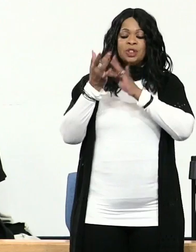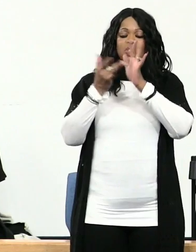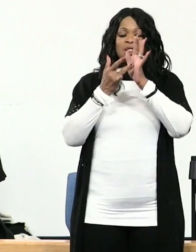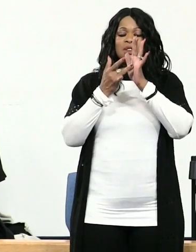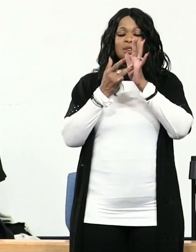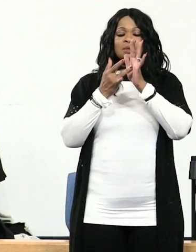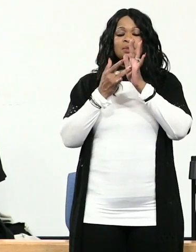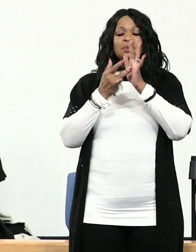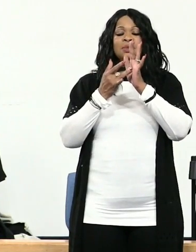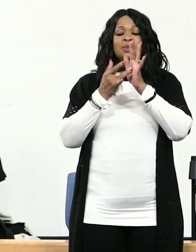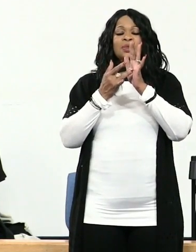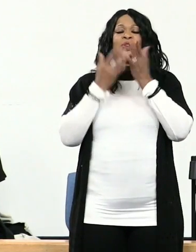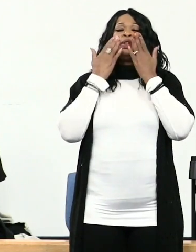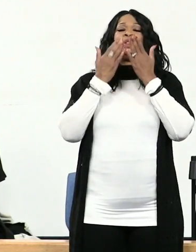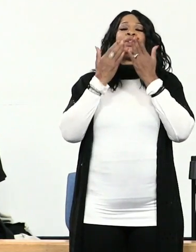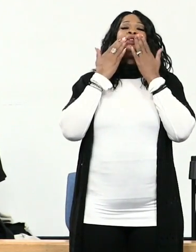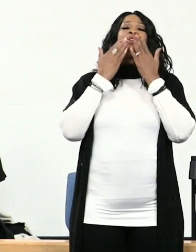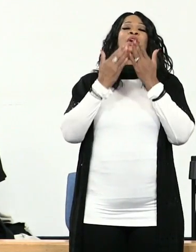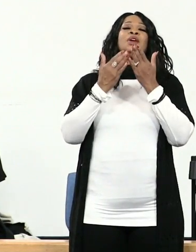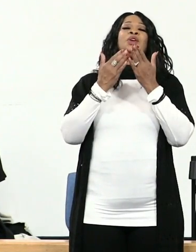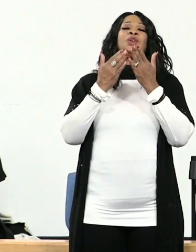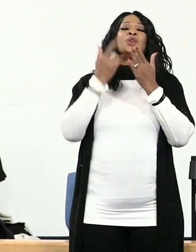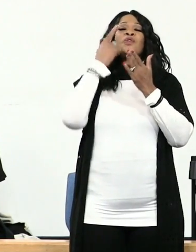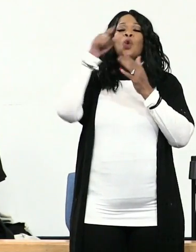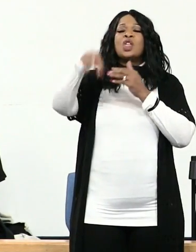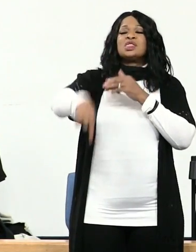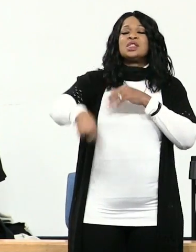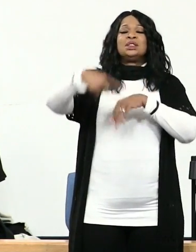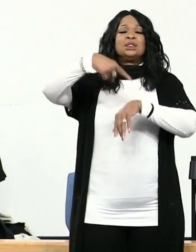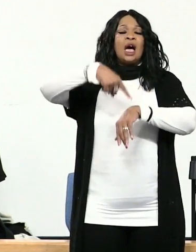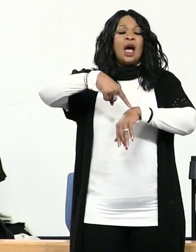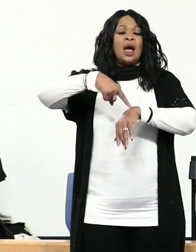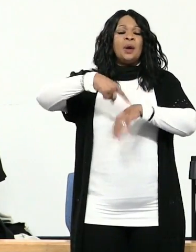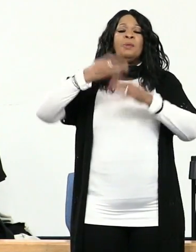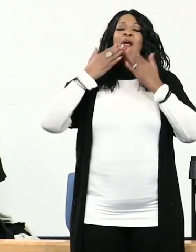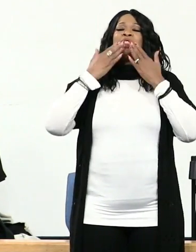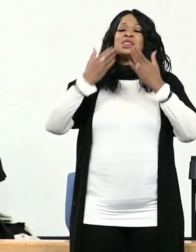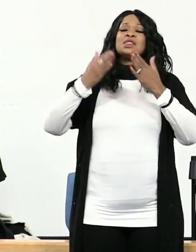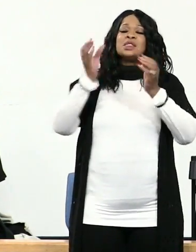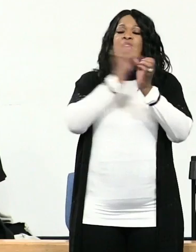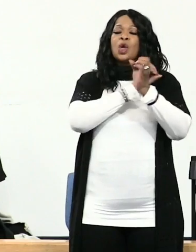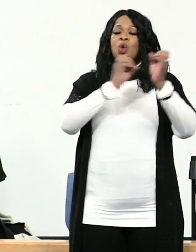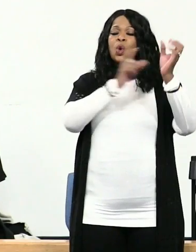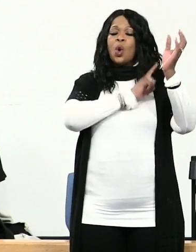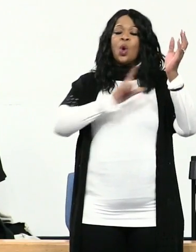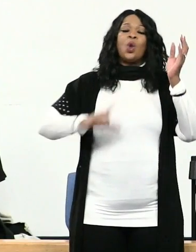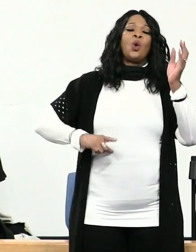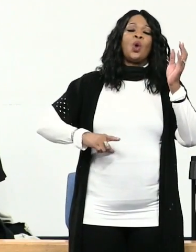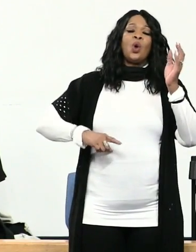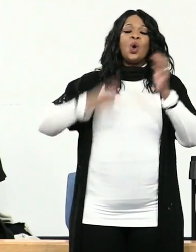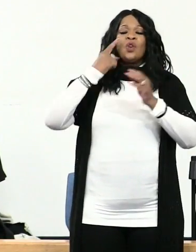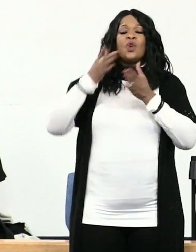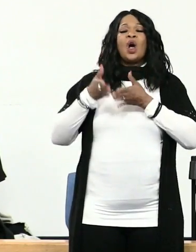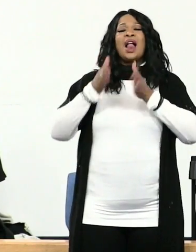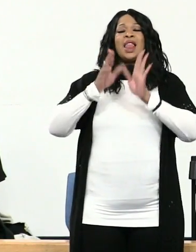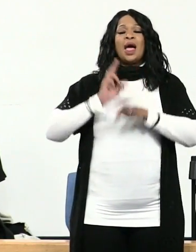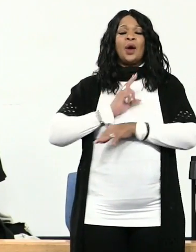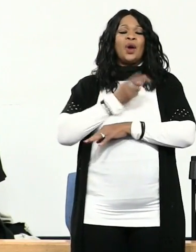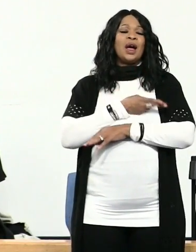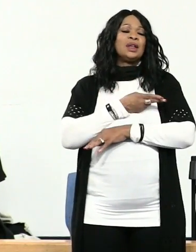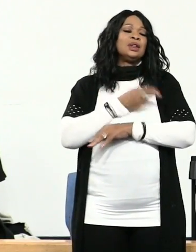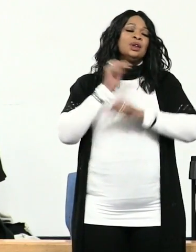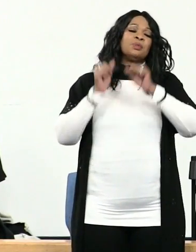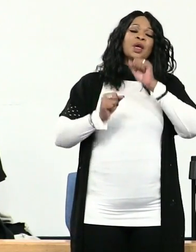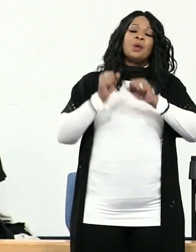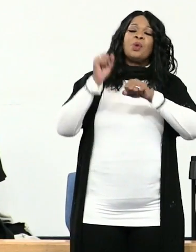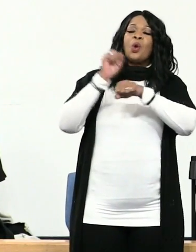Jesus, thank you for this time. Thank you, O Lord, for allowing us to be able to